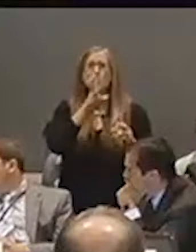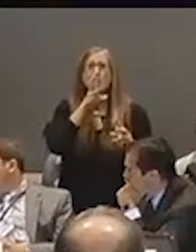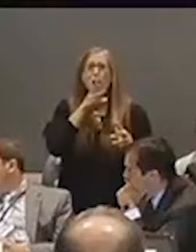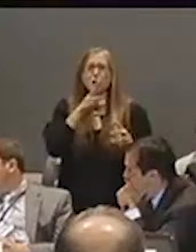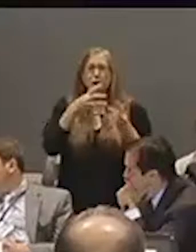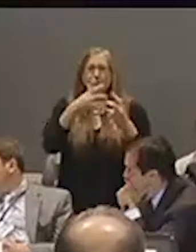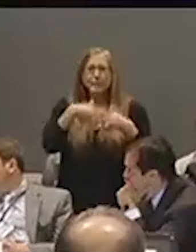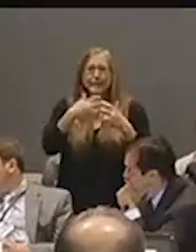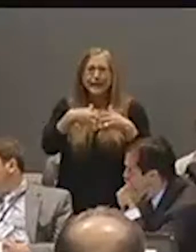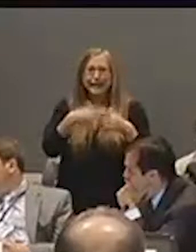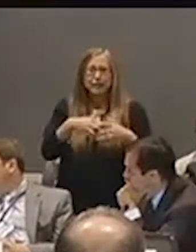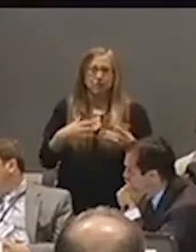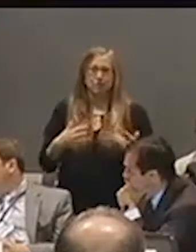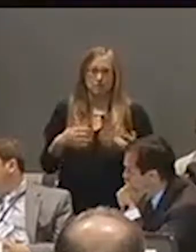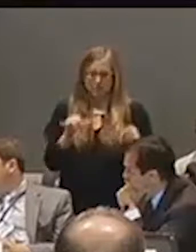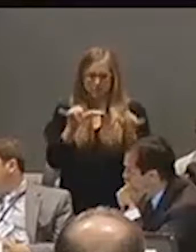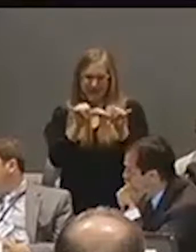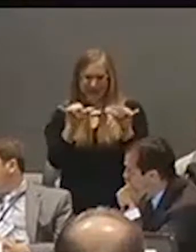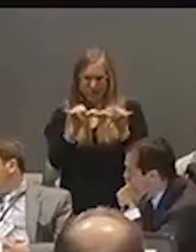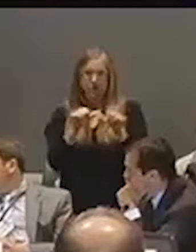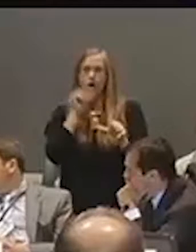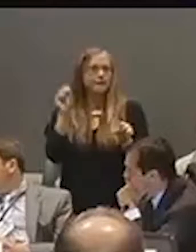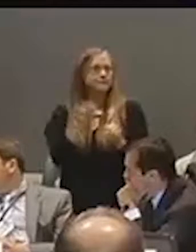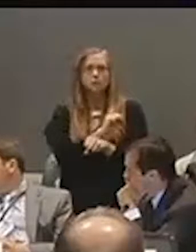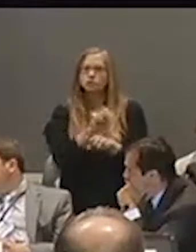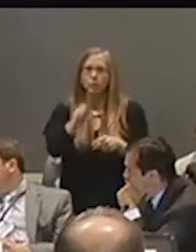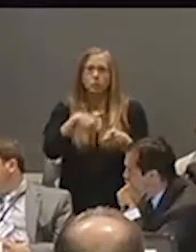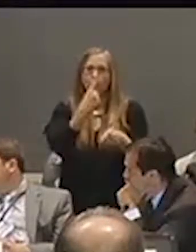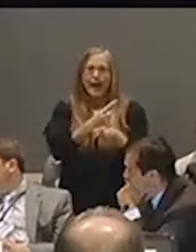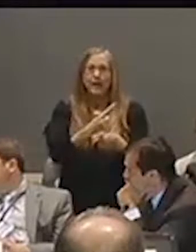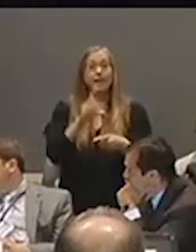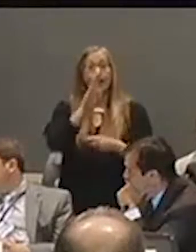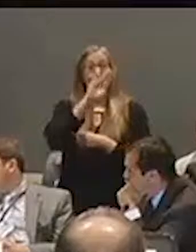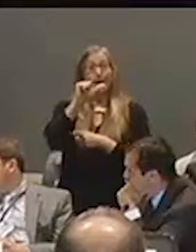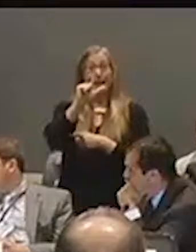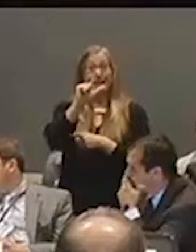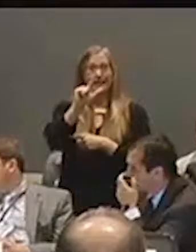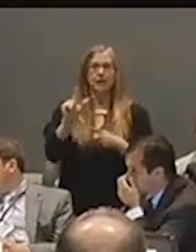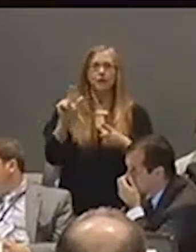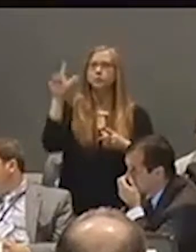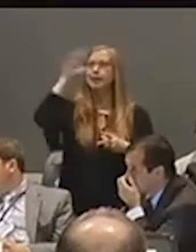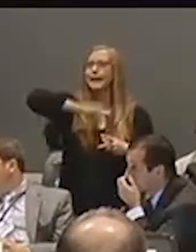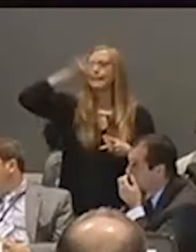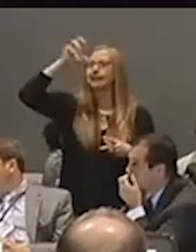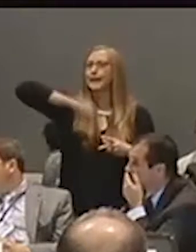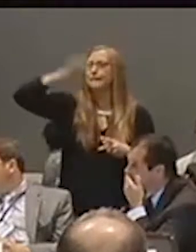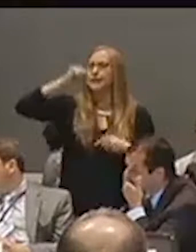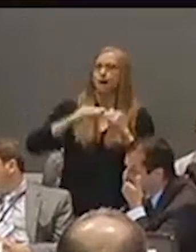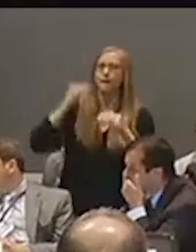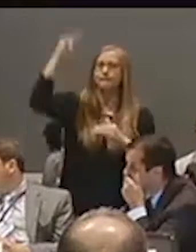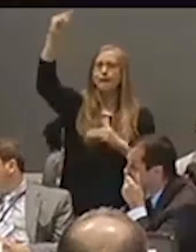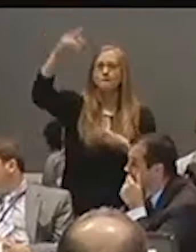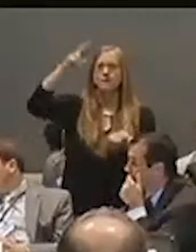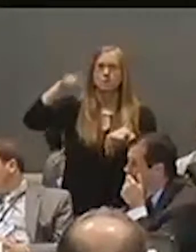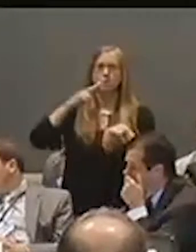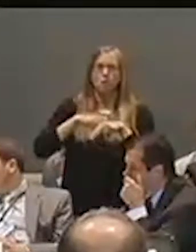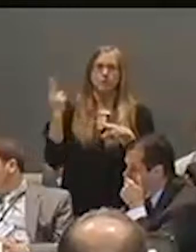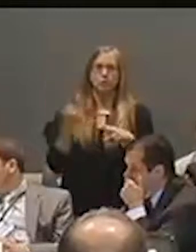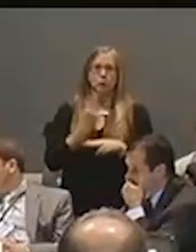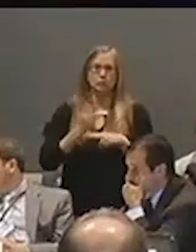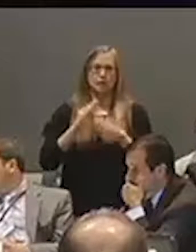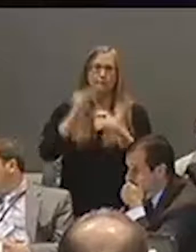are not functioning properly. People's bills are sometimes estimated above what their normal usage is.